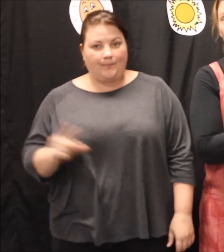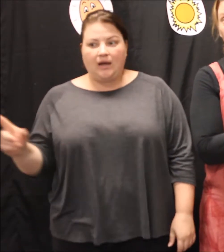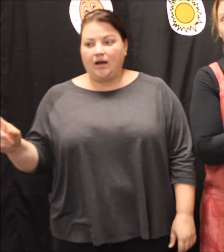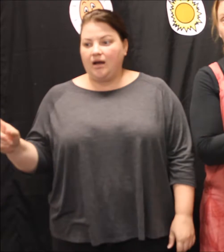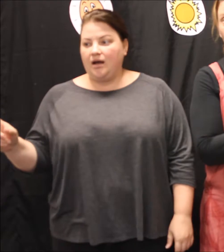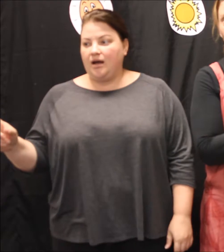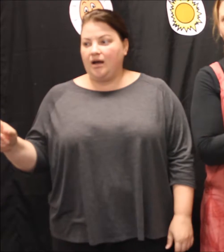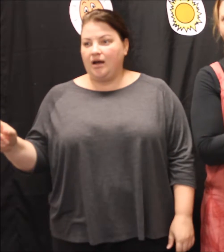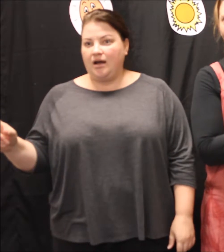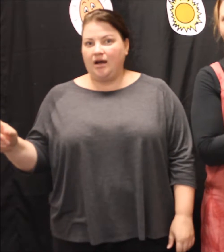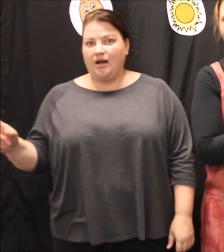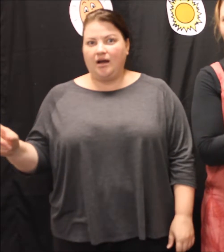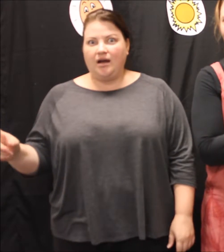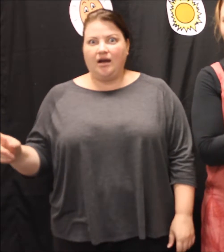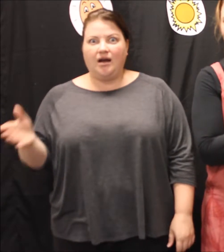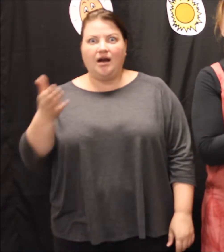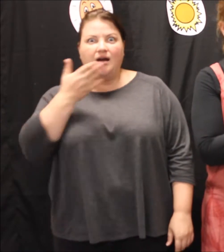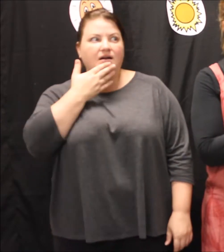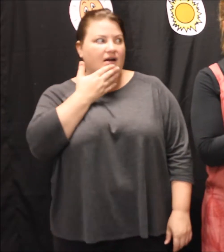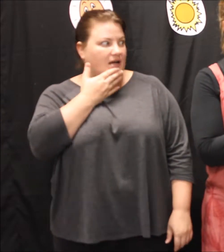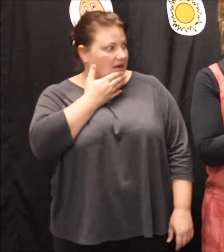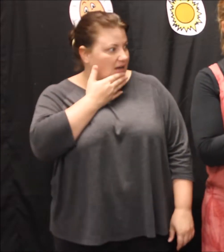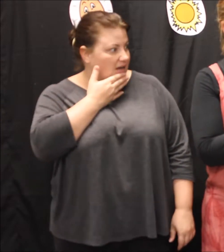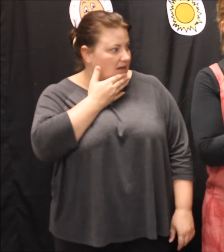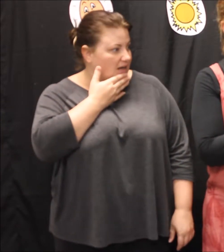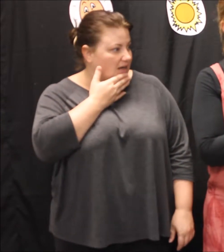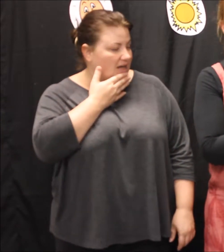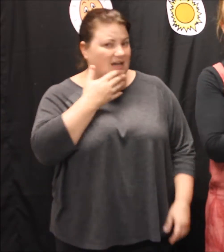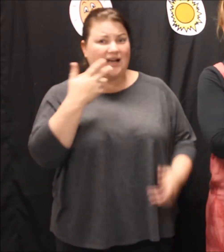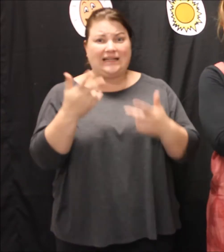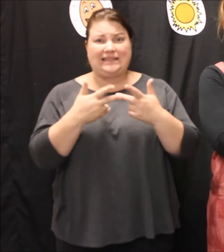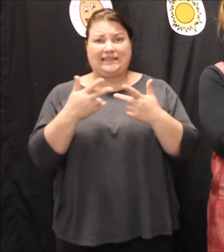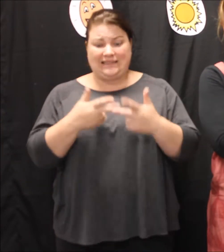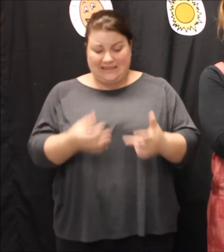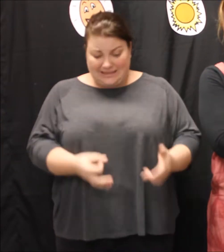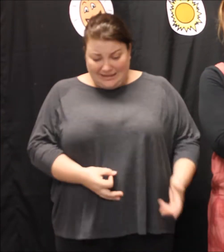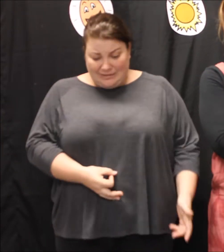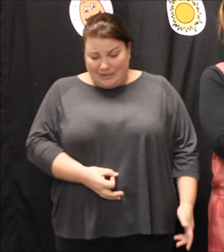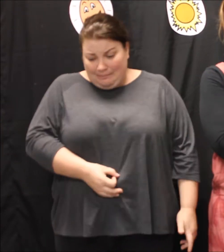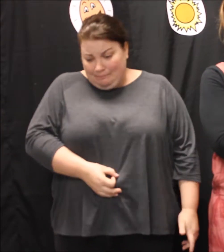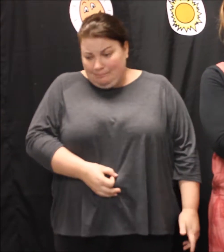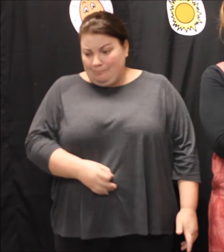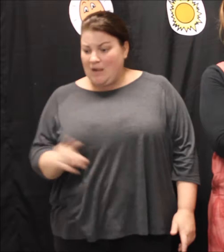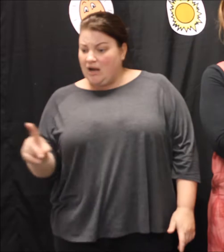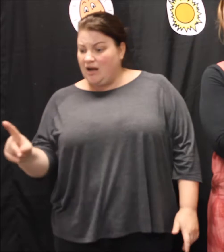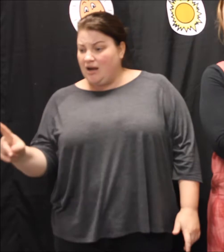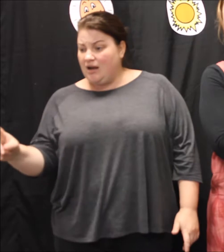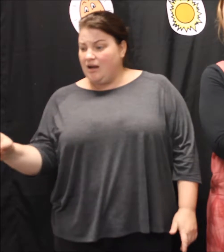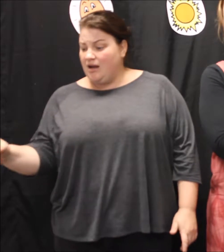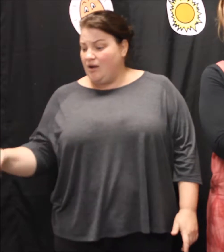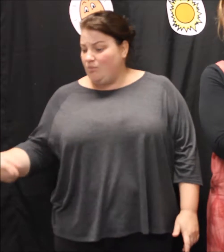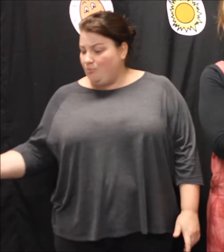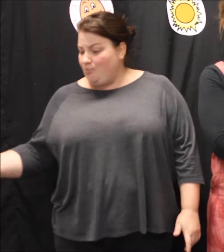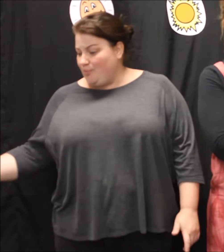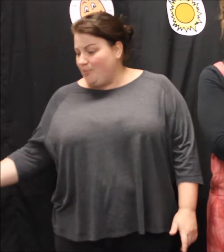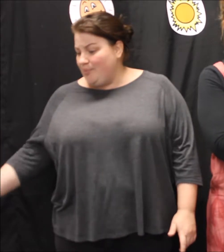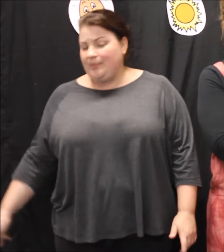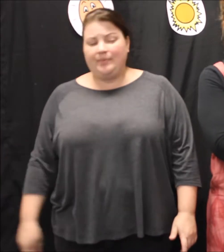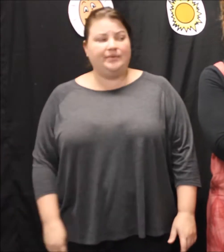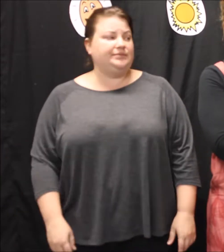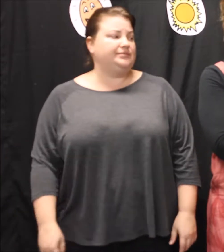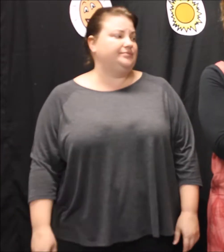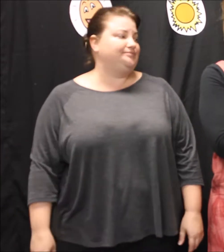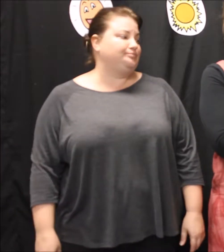Pop! Oh no! Another button popped off and rolled